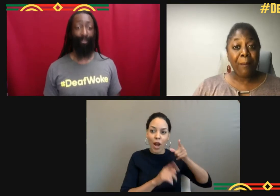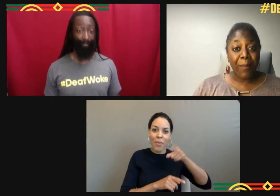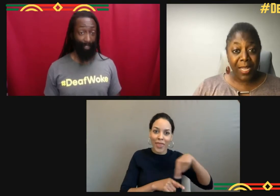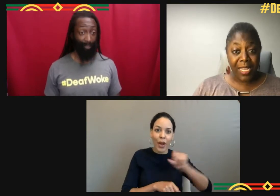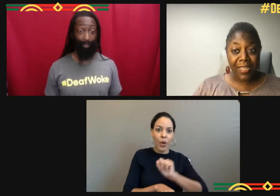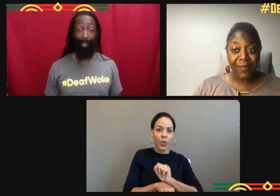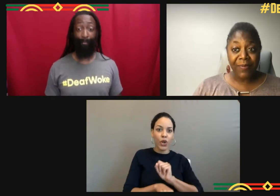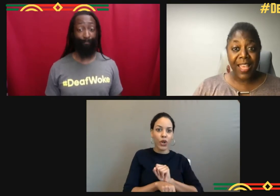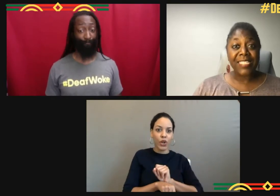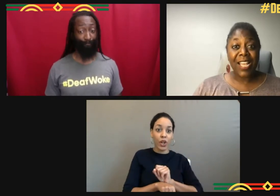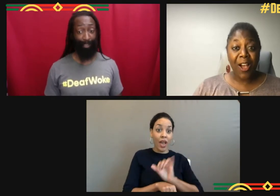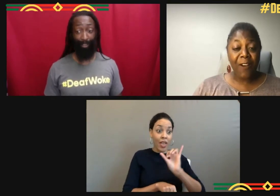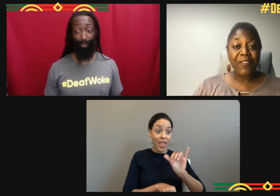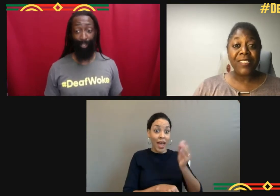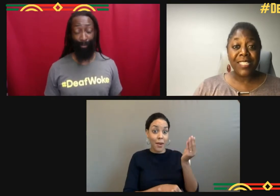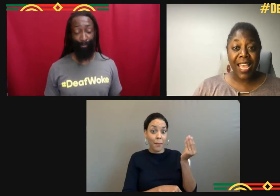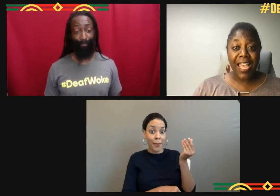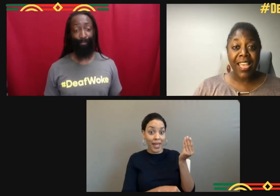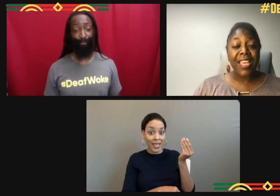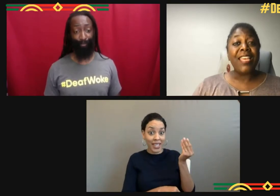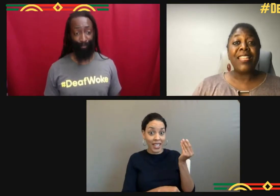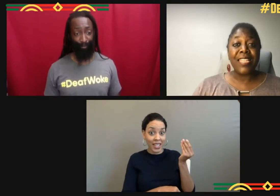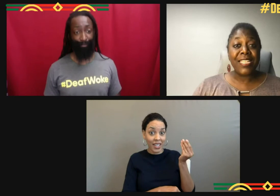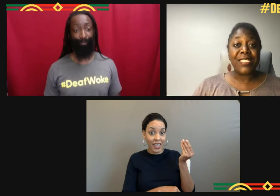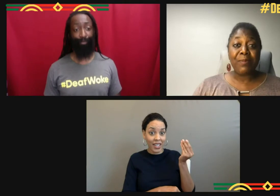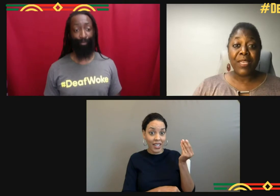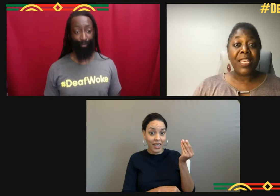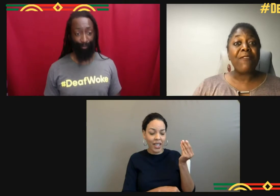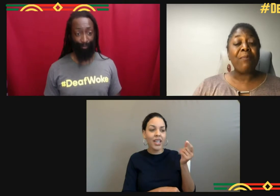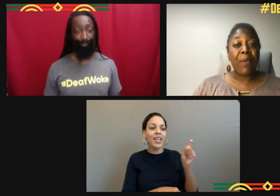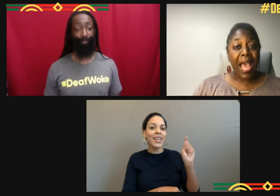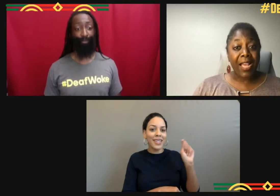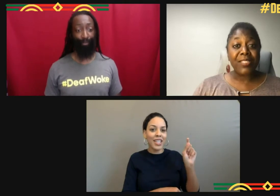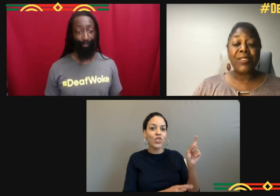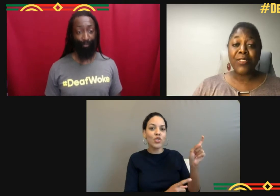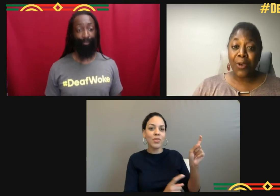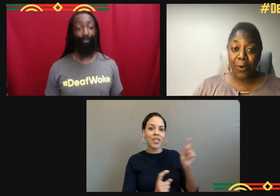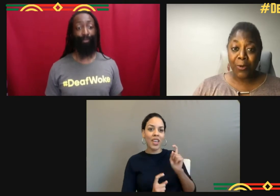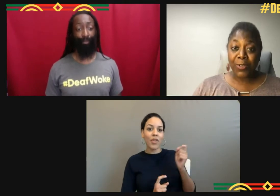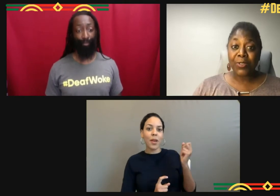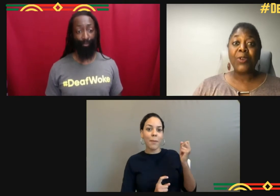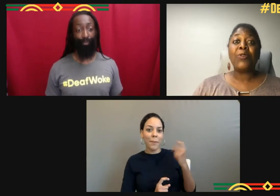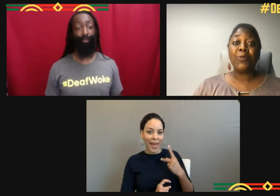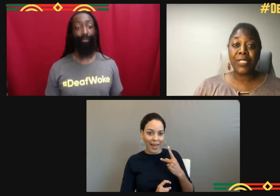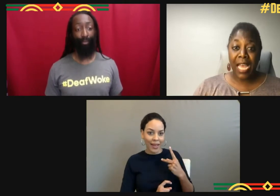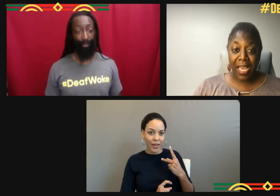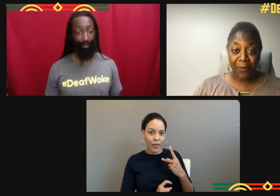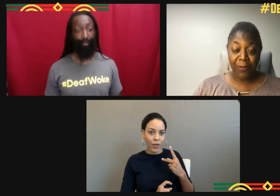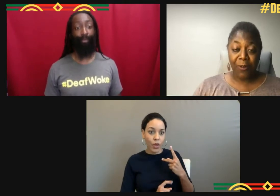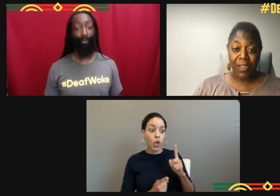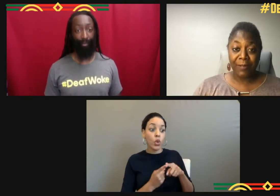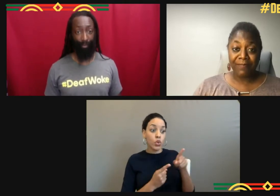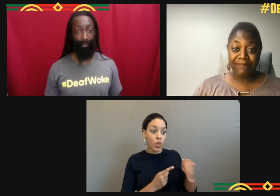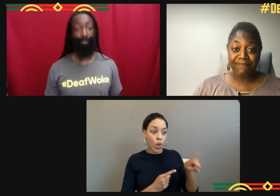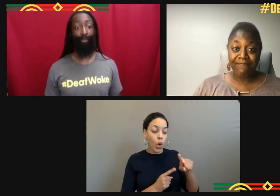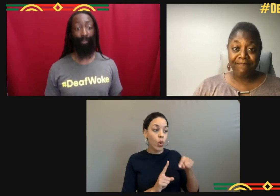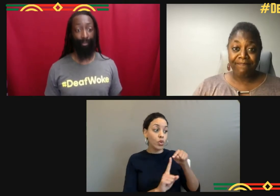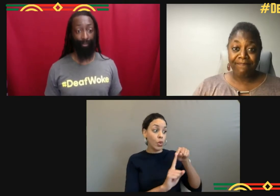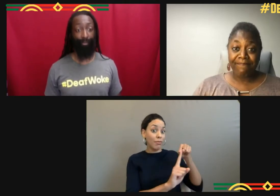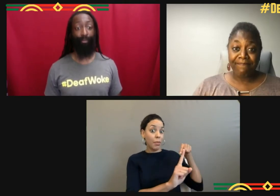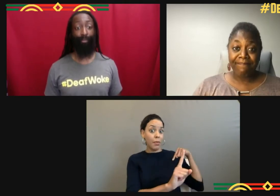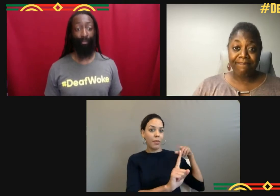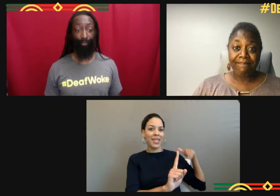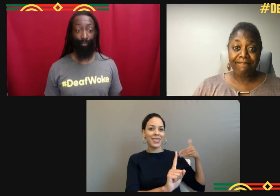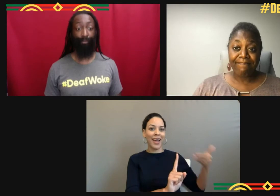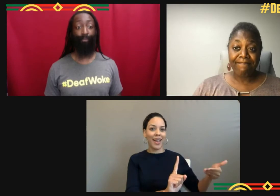And that money, as I often say, needs to be given back to those who died for it.